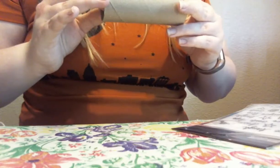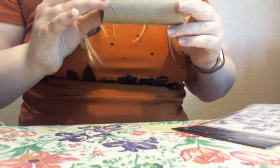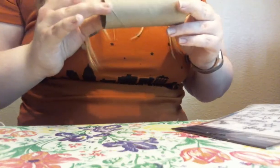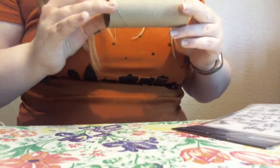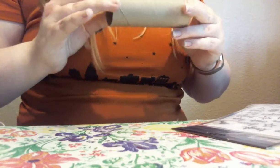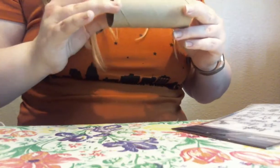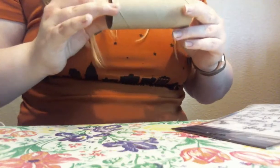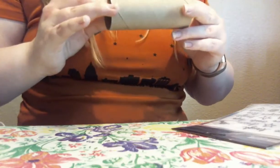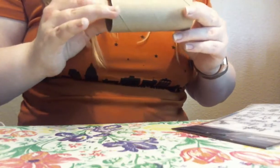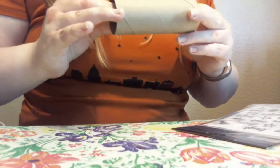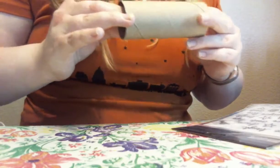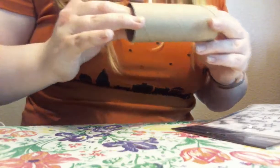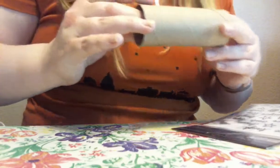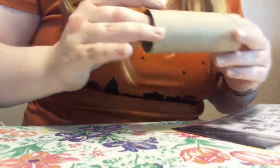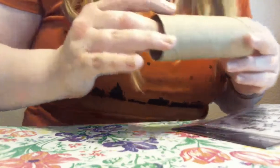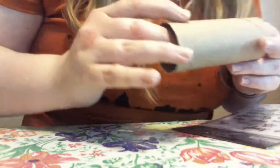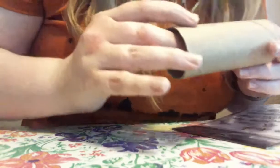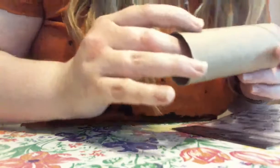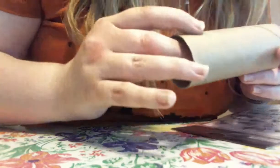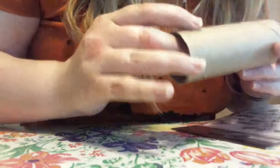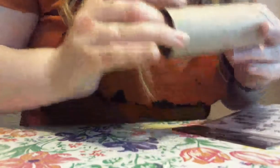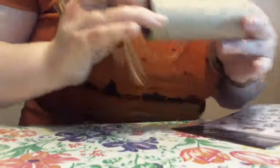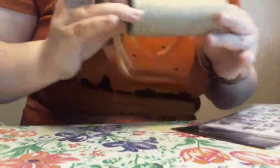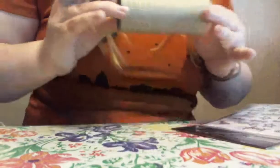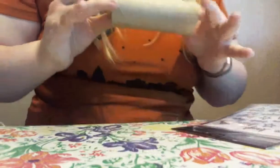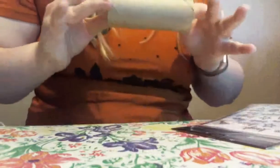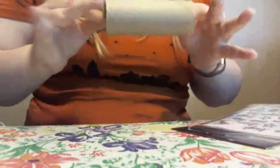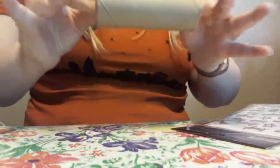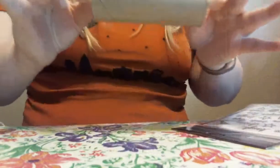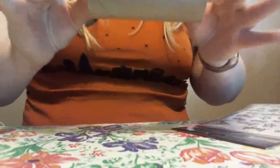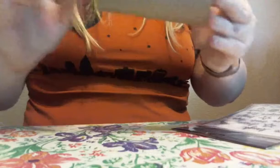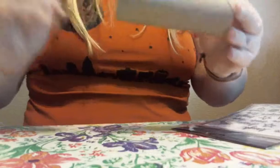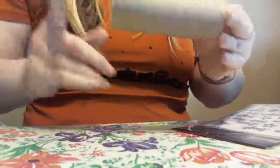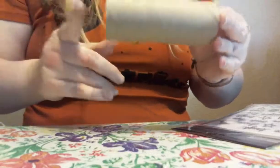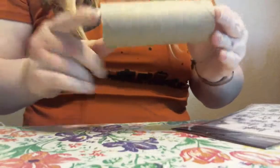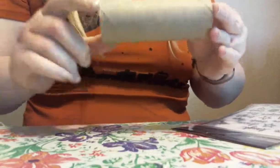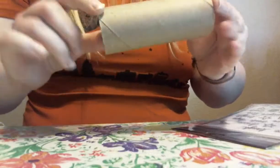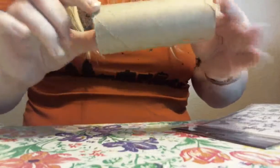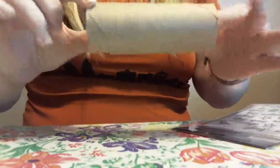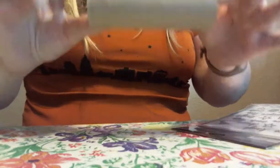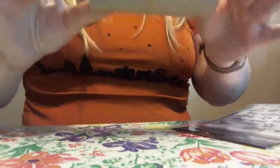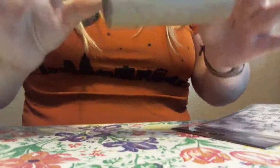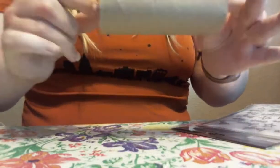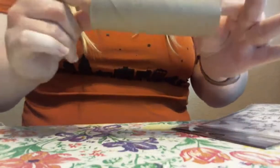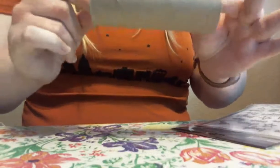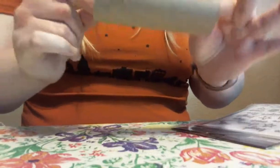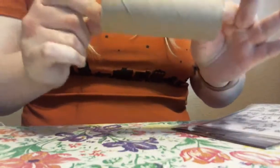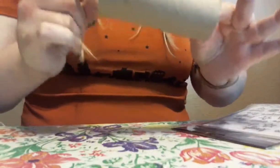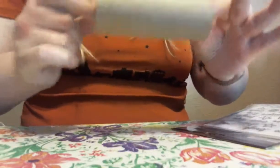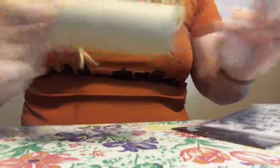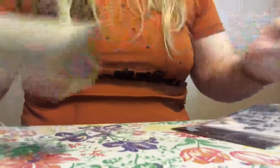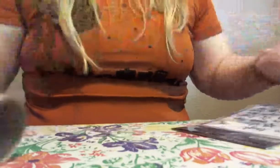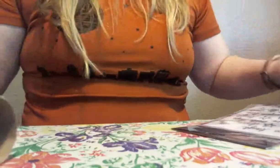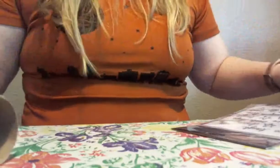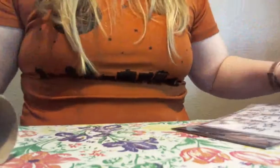just going to make sure that everything's still working. Okay, perfect. So what you're going to need is a toilet paper